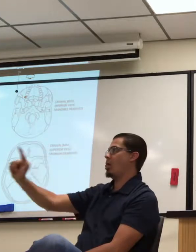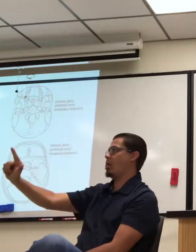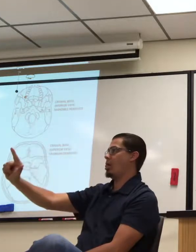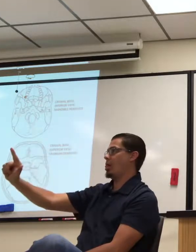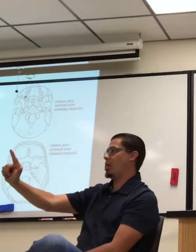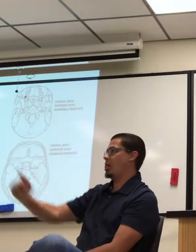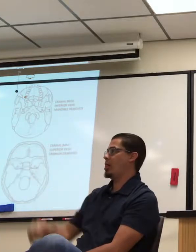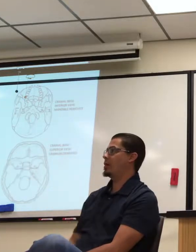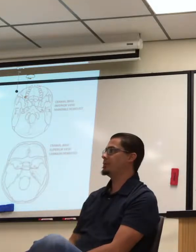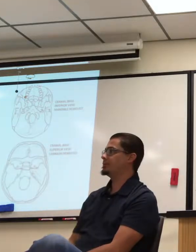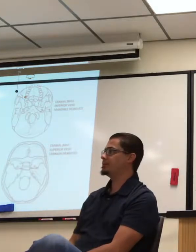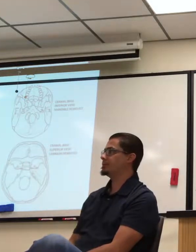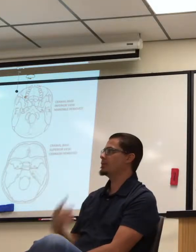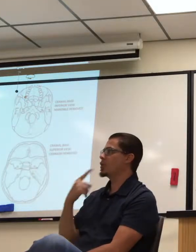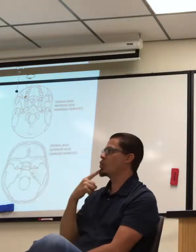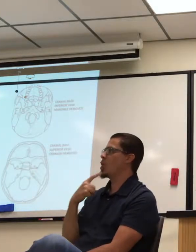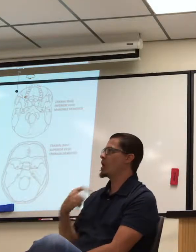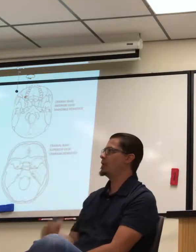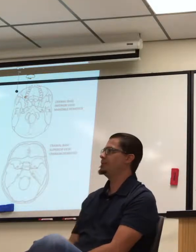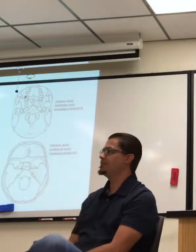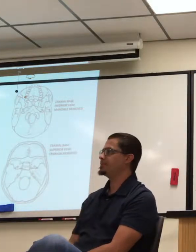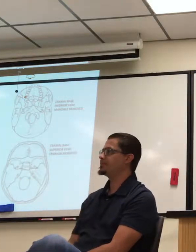Now I'm going to use red.